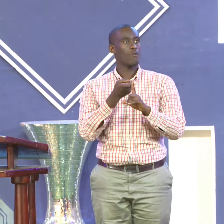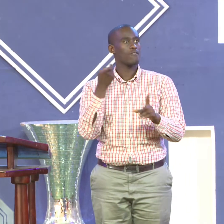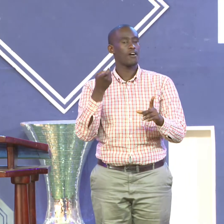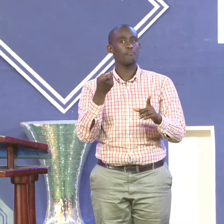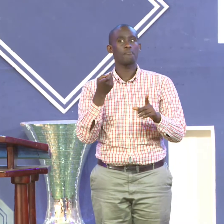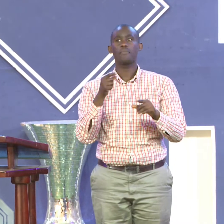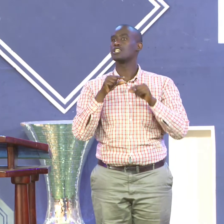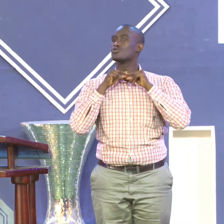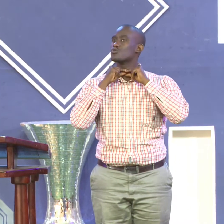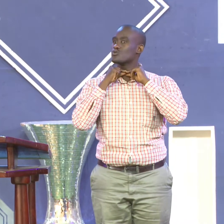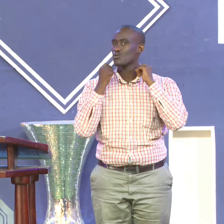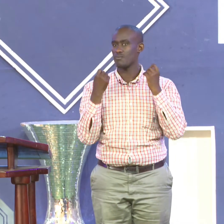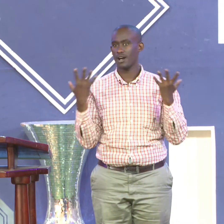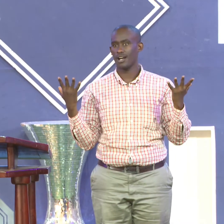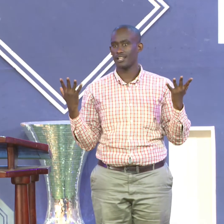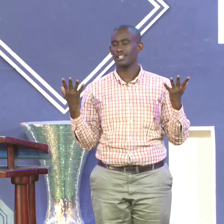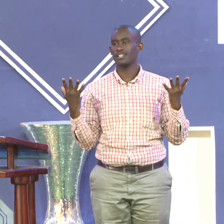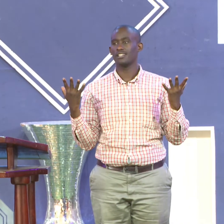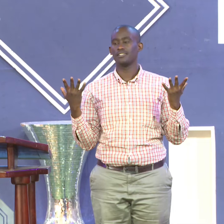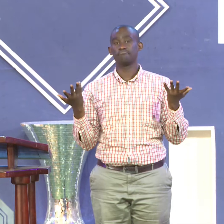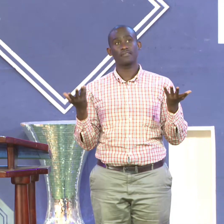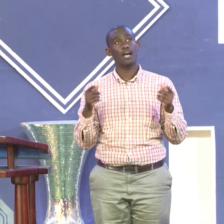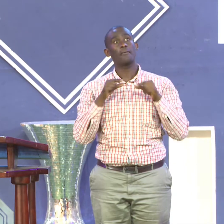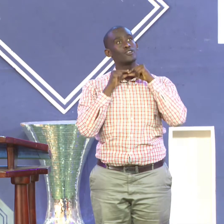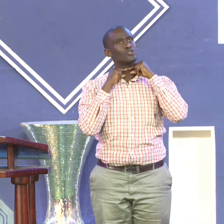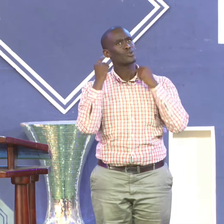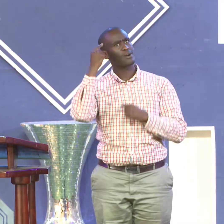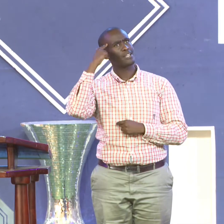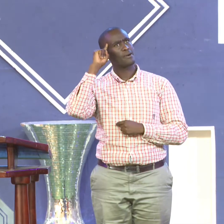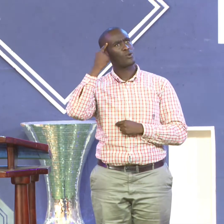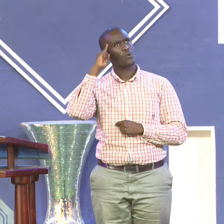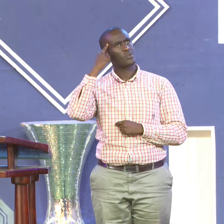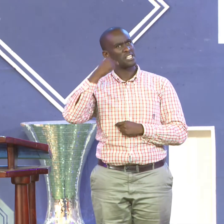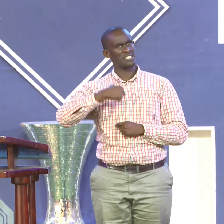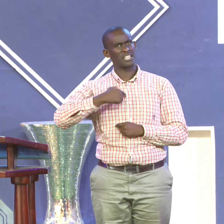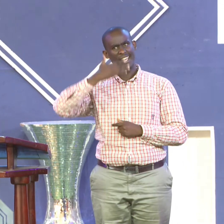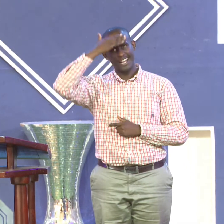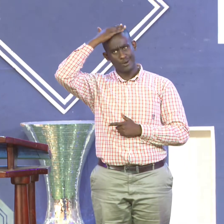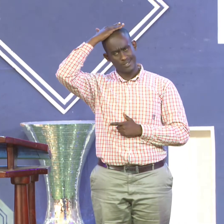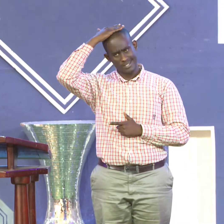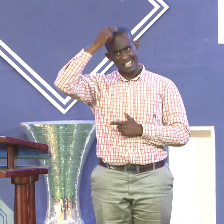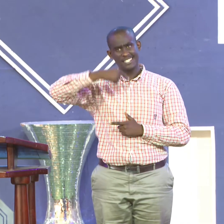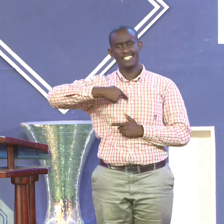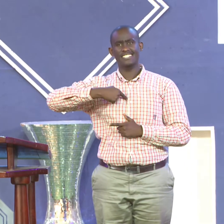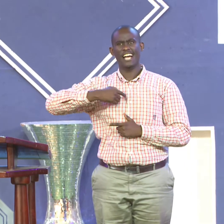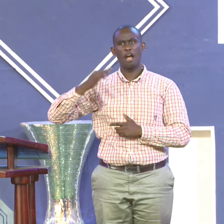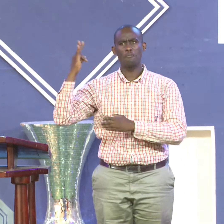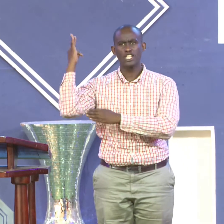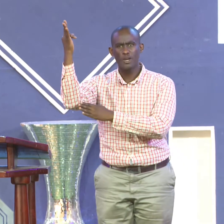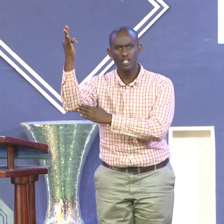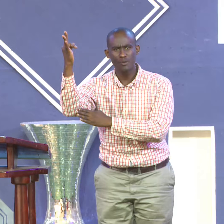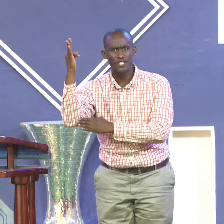basumba from the pastors nange ne bandowooza nti nsobola okwogerako gy'oli that they thought that I could also speak something to